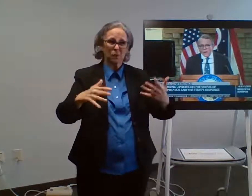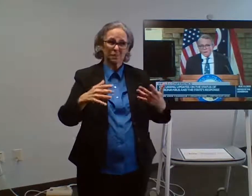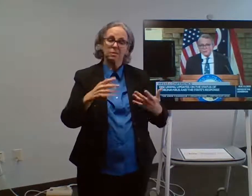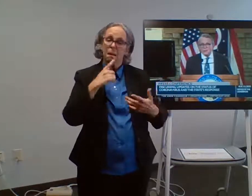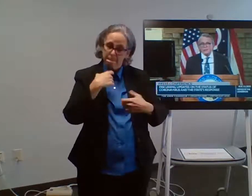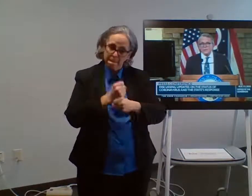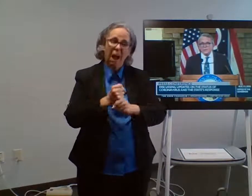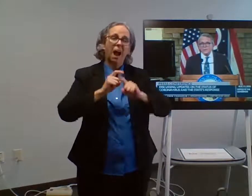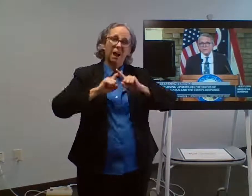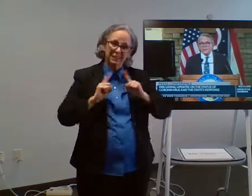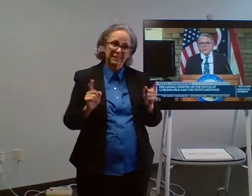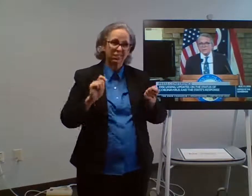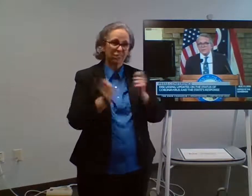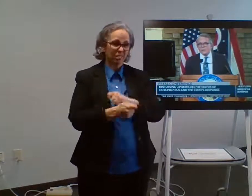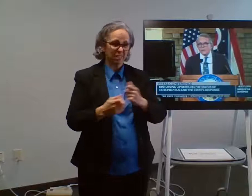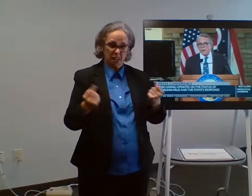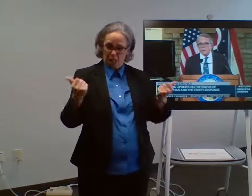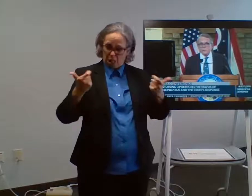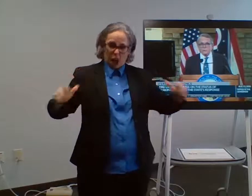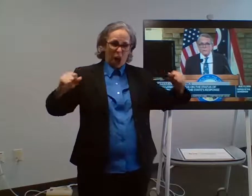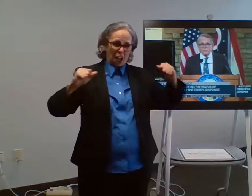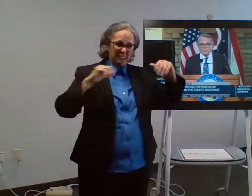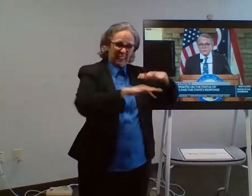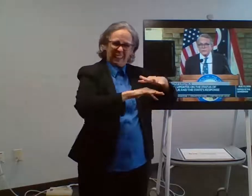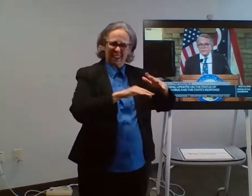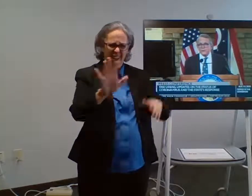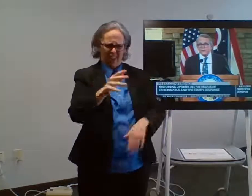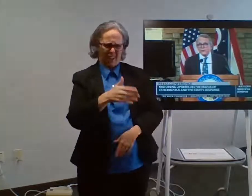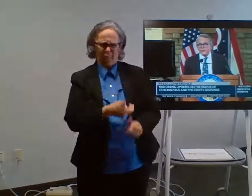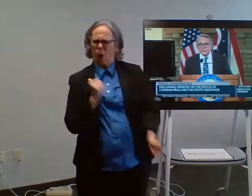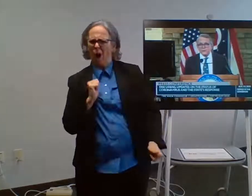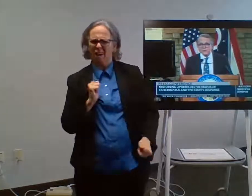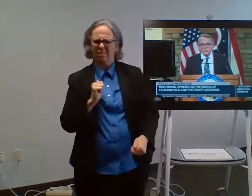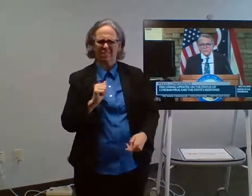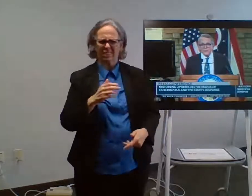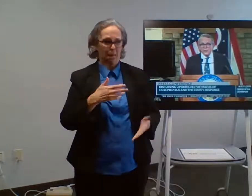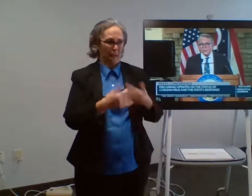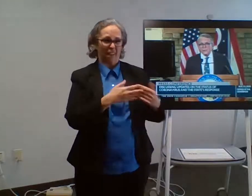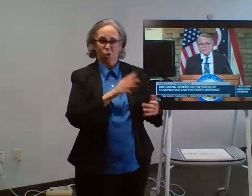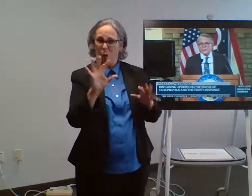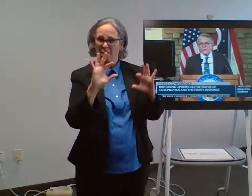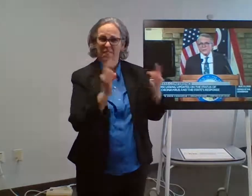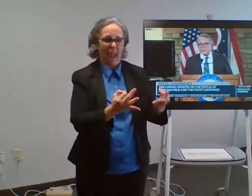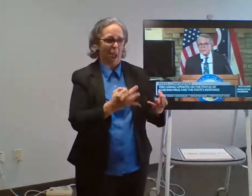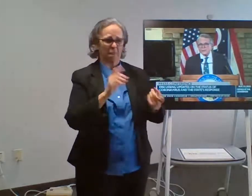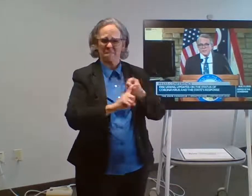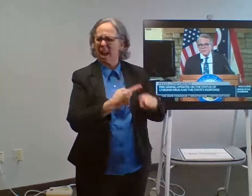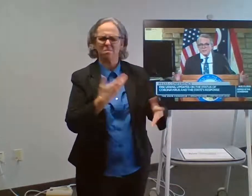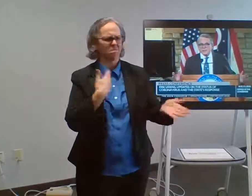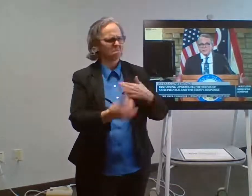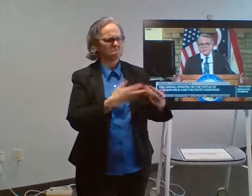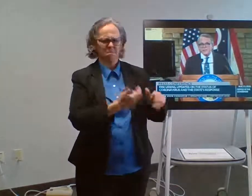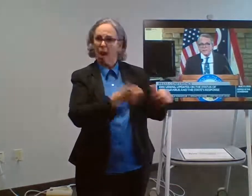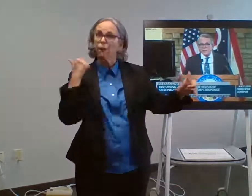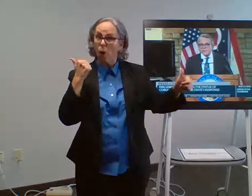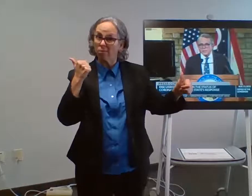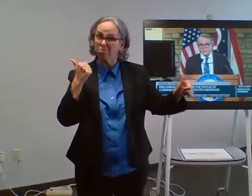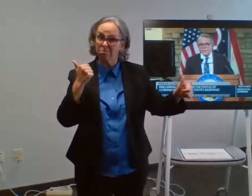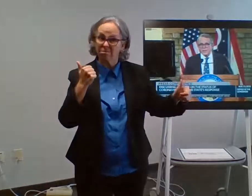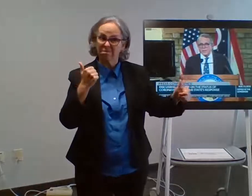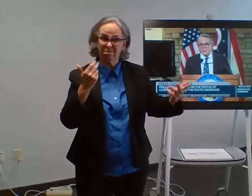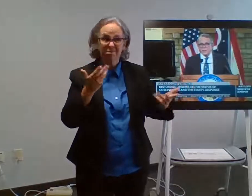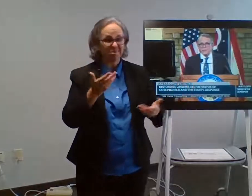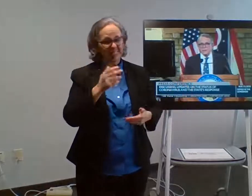large crowds, even when those crowds are made up of members of your family or friends. It just is not